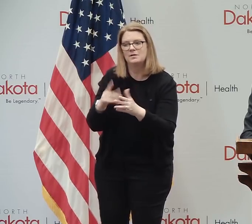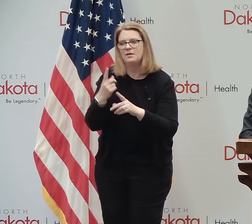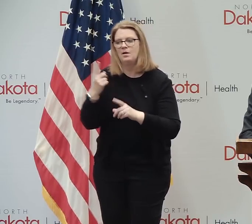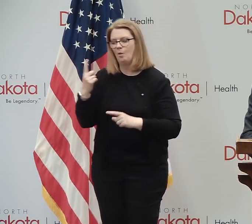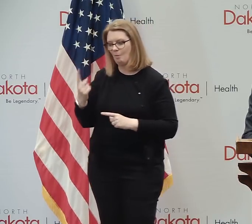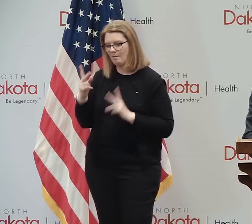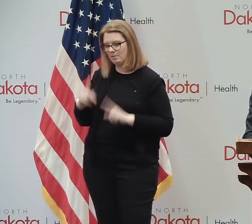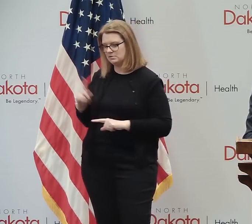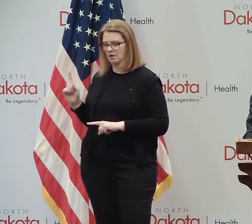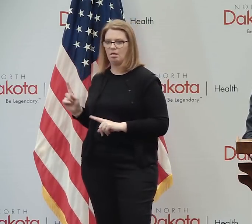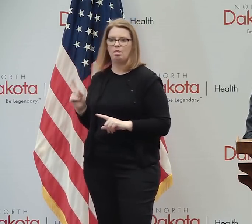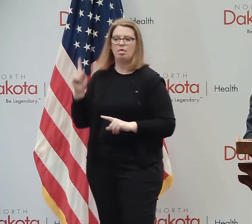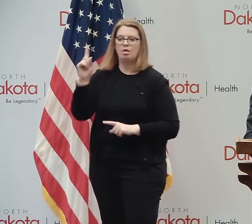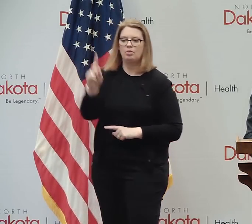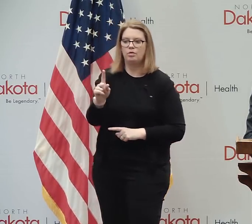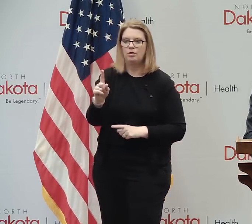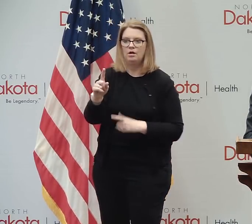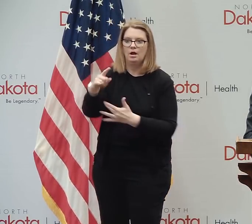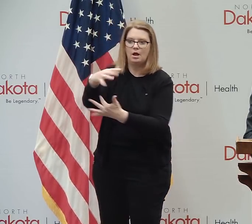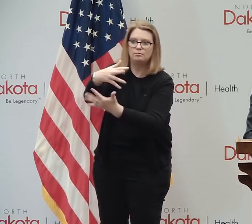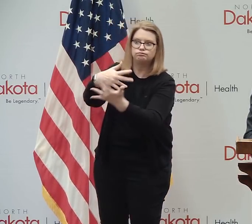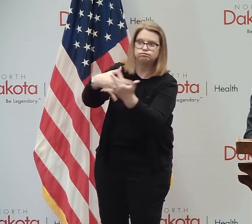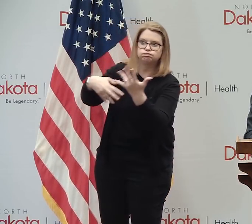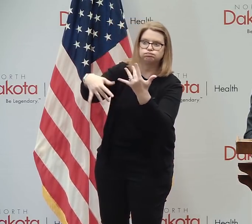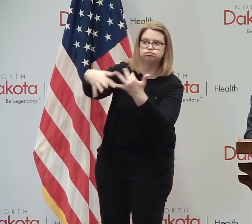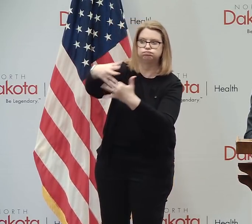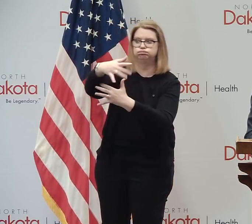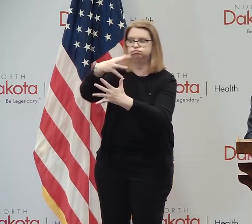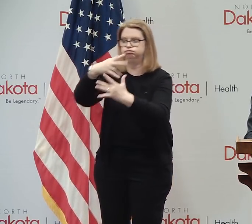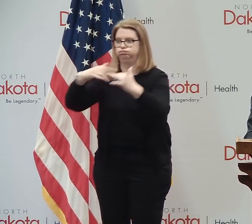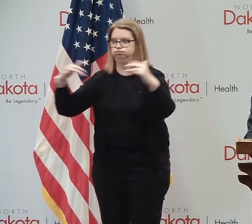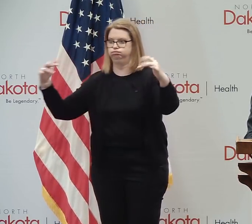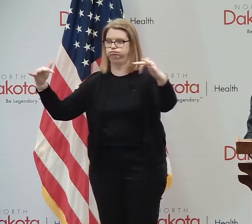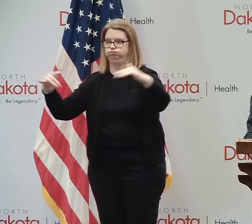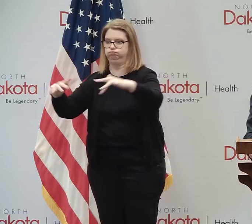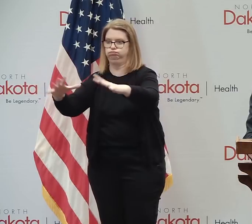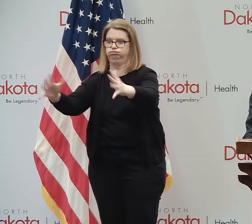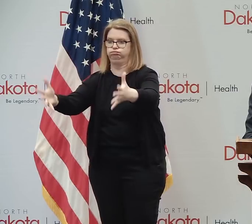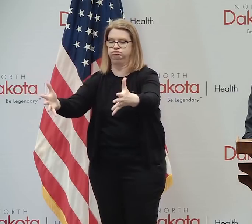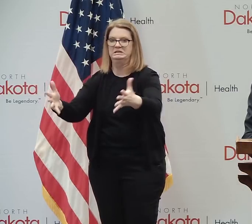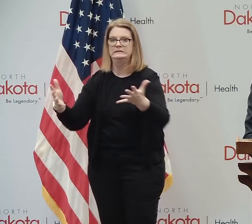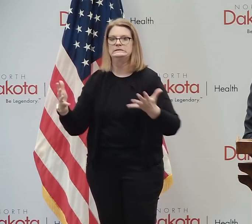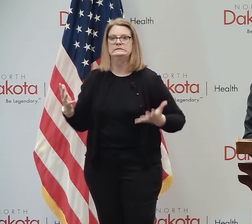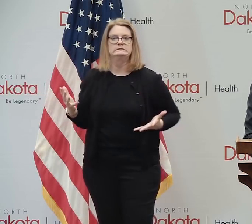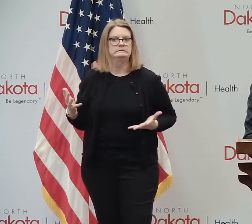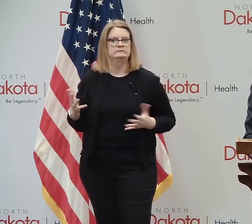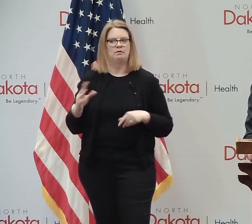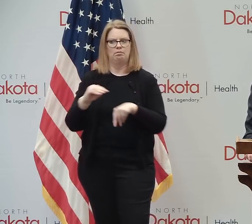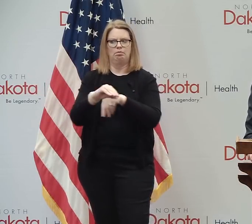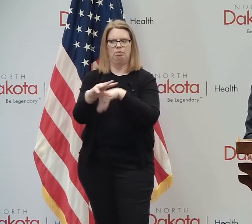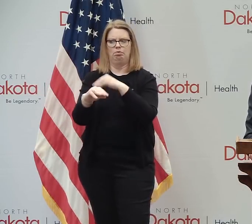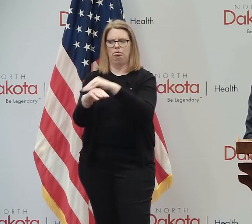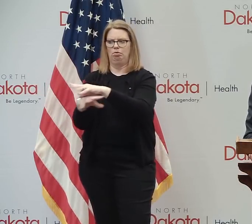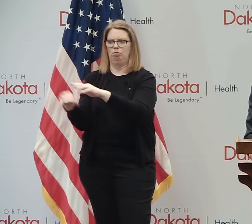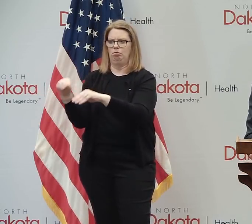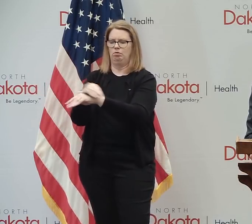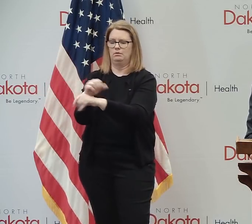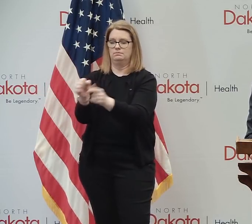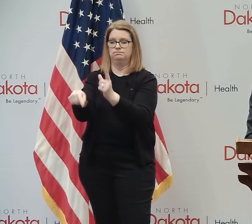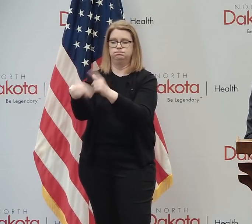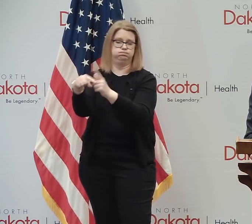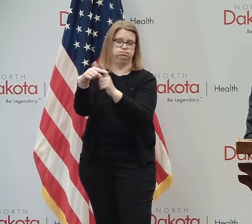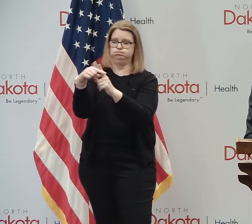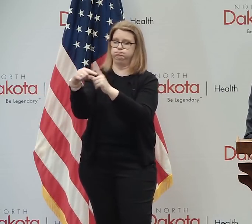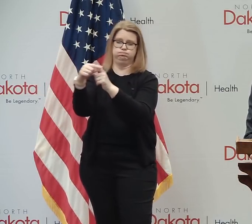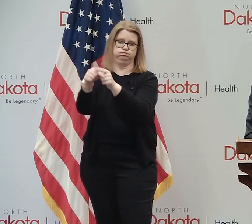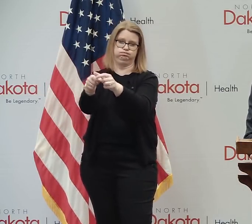when you get large gatherings, as we've seen from around the nation and around the country, from those large gatherings, you can have very rapid